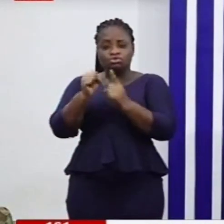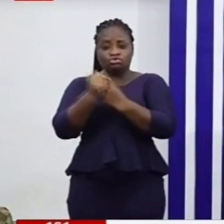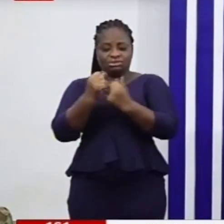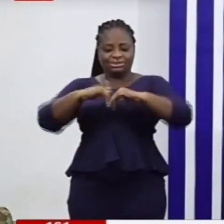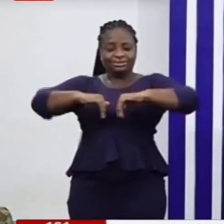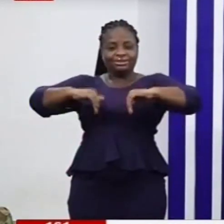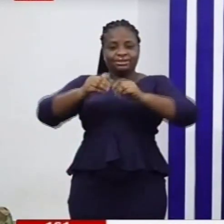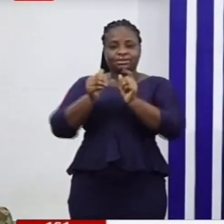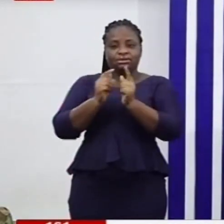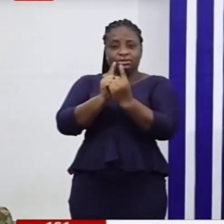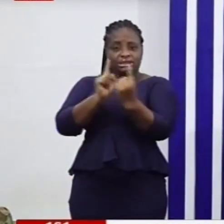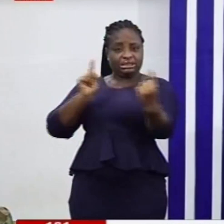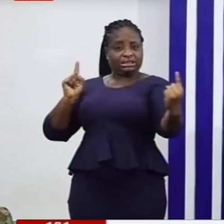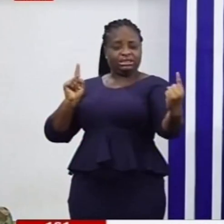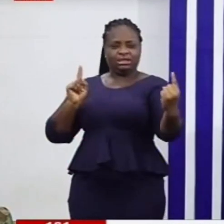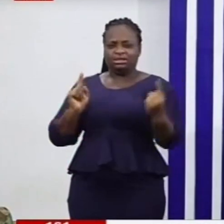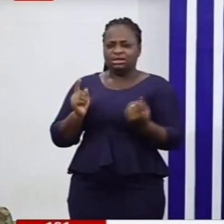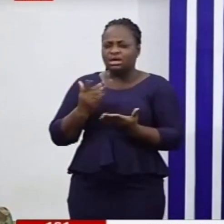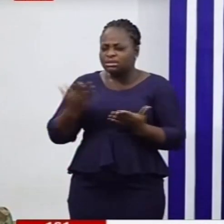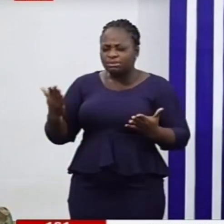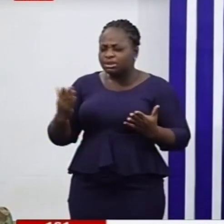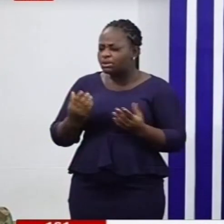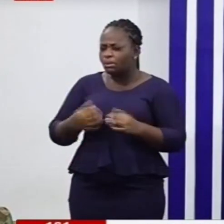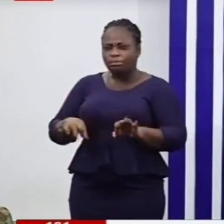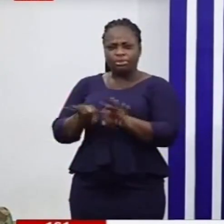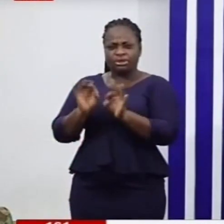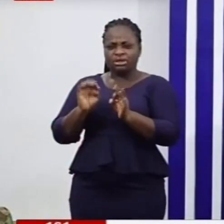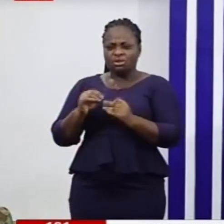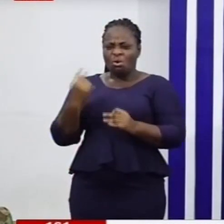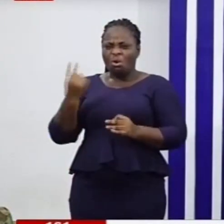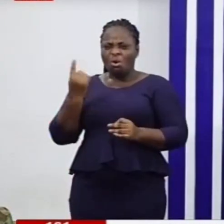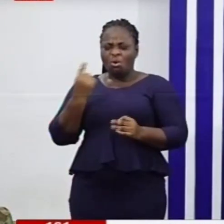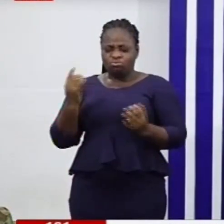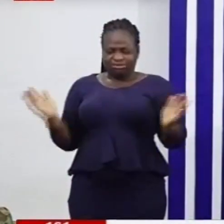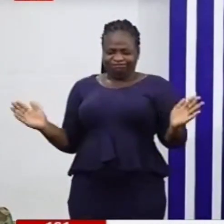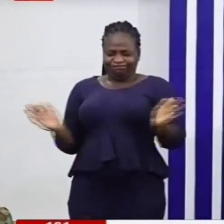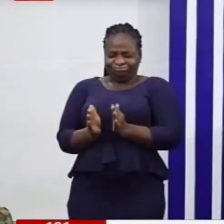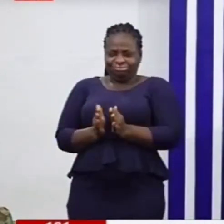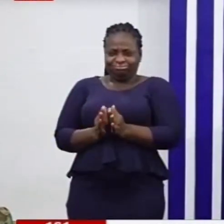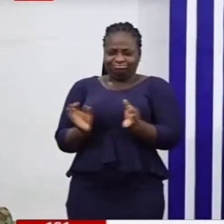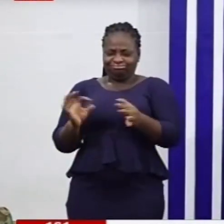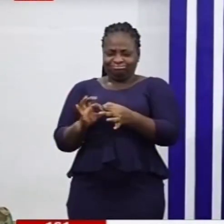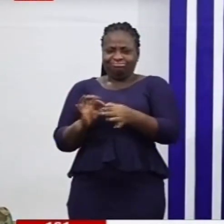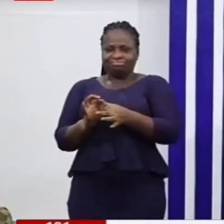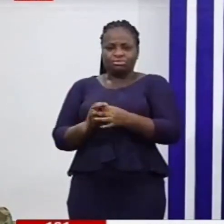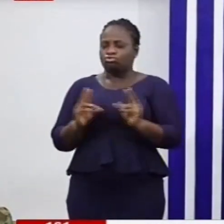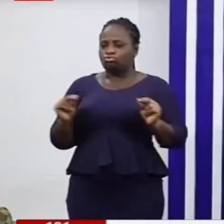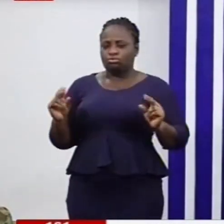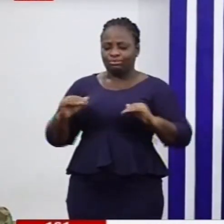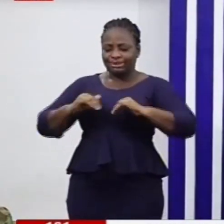It is something that is very important because we realize that they always cluster. So we have to teach them on social